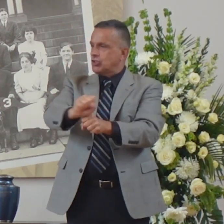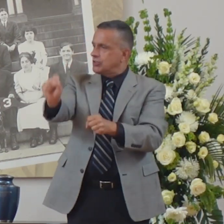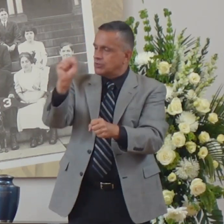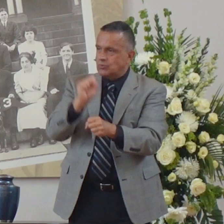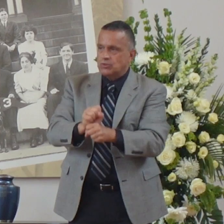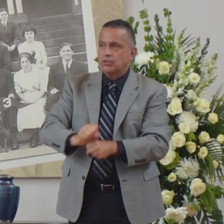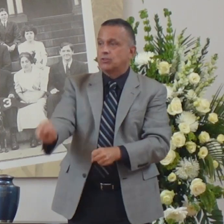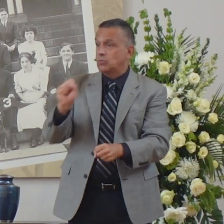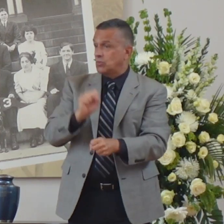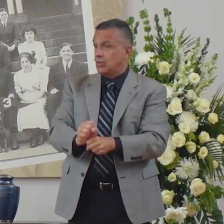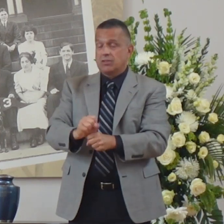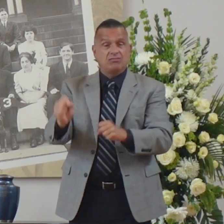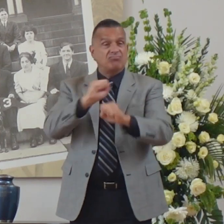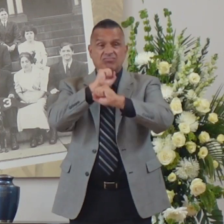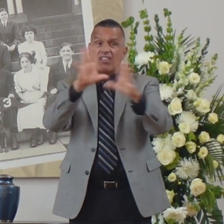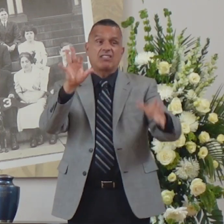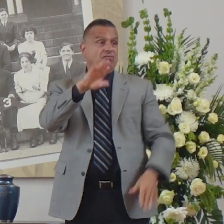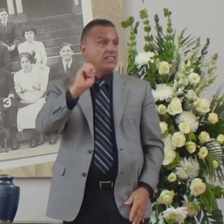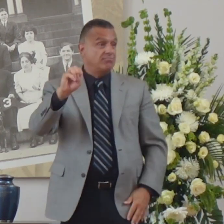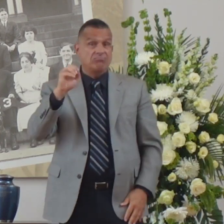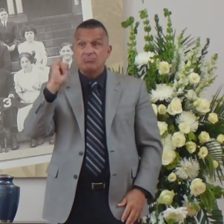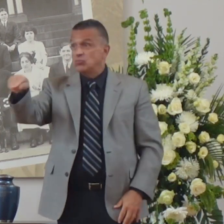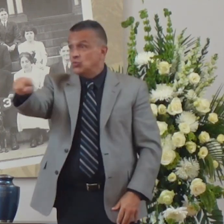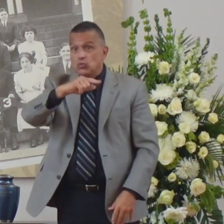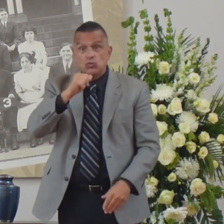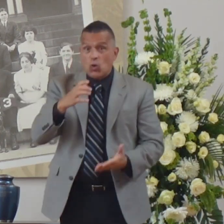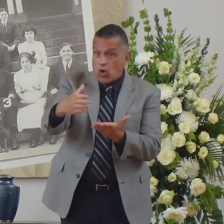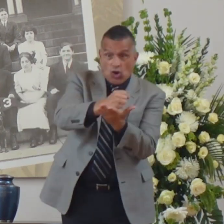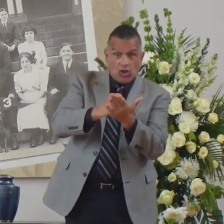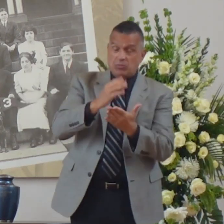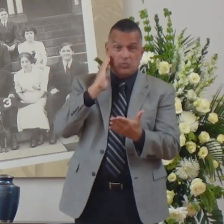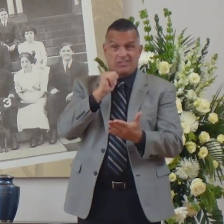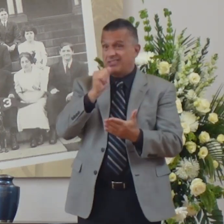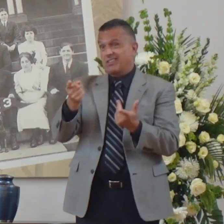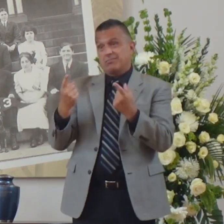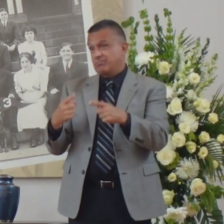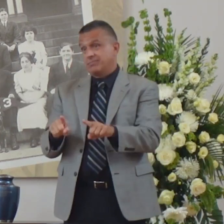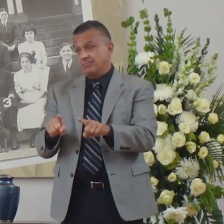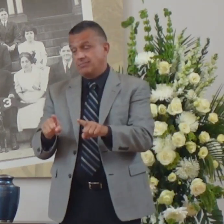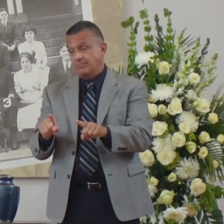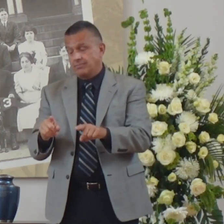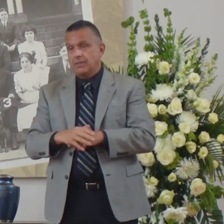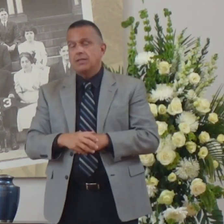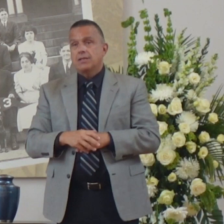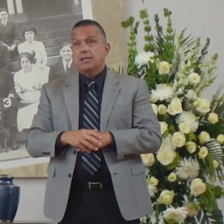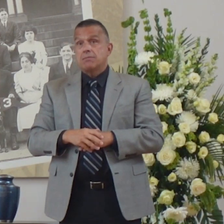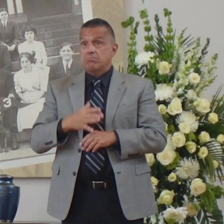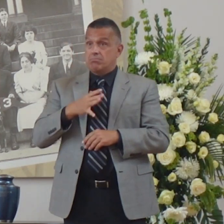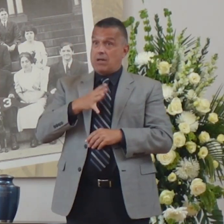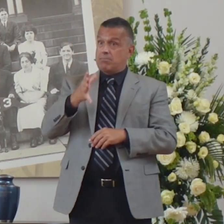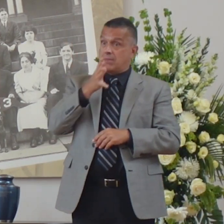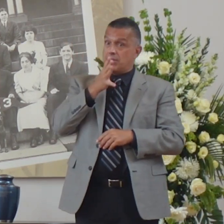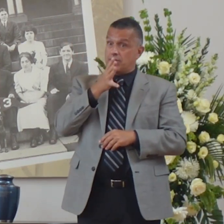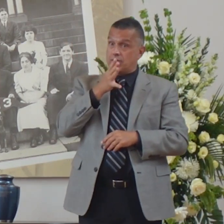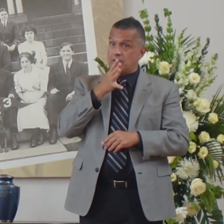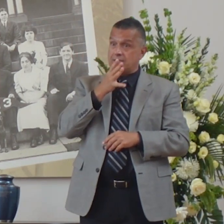me anything if I did not earn it. She did not say this with a sense of adulation or